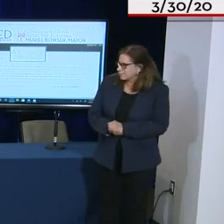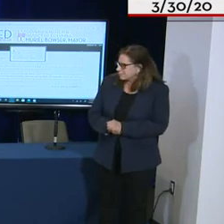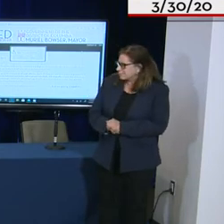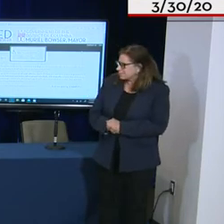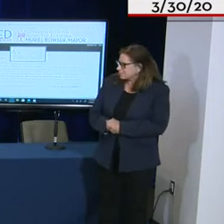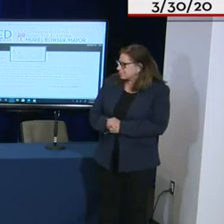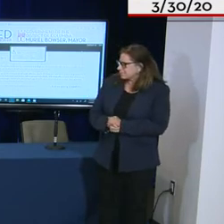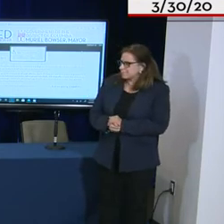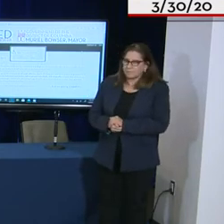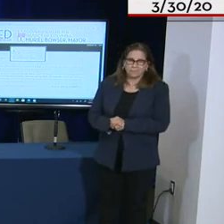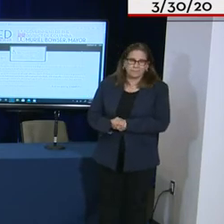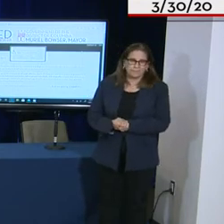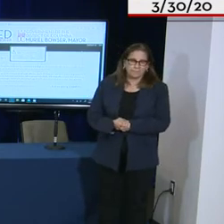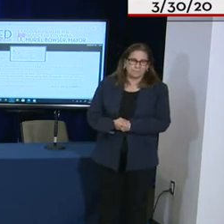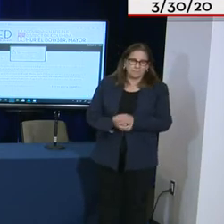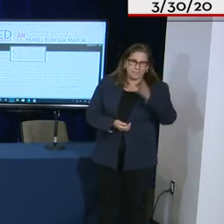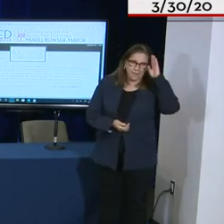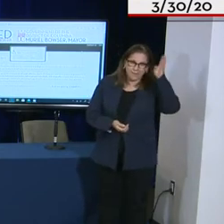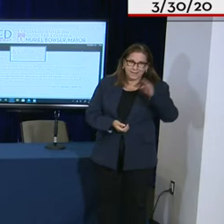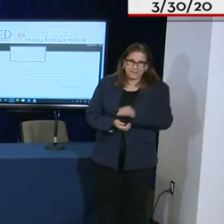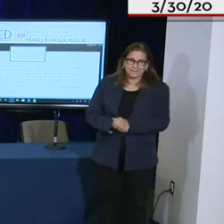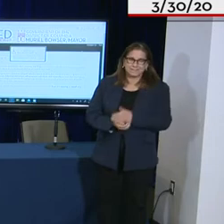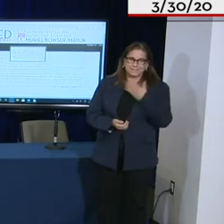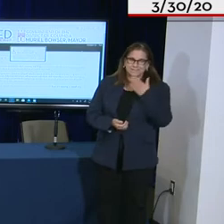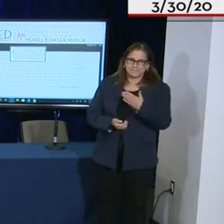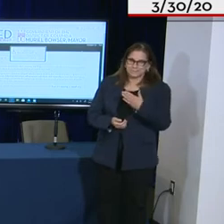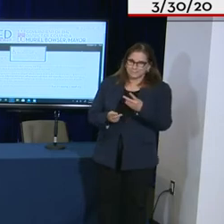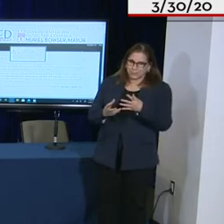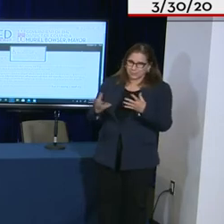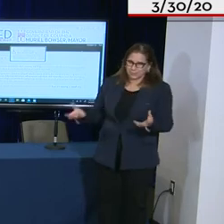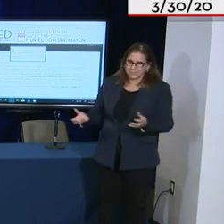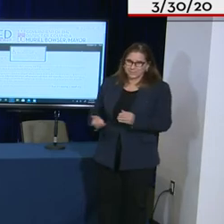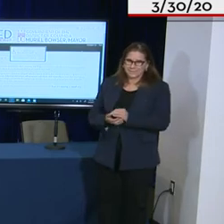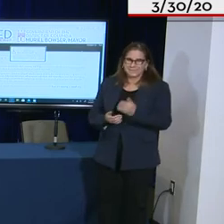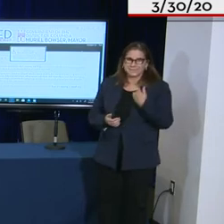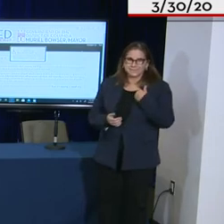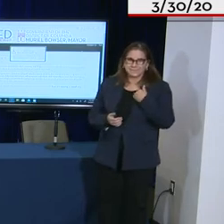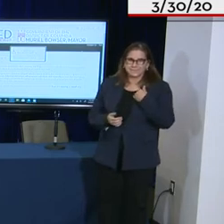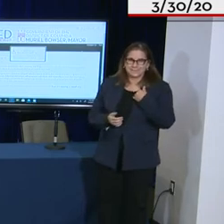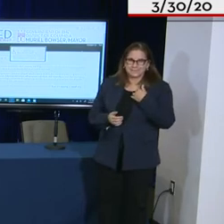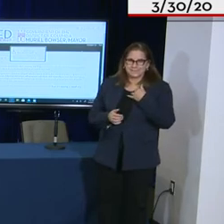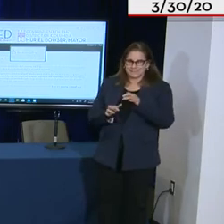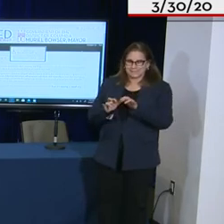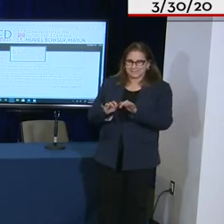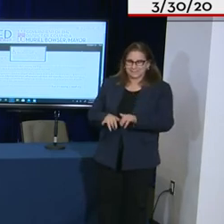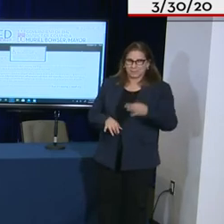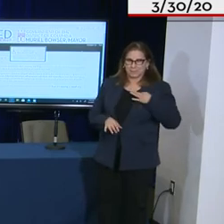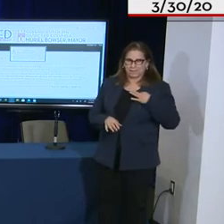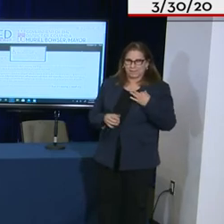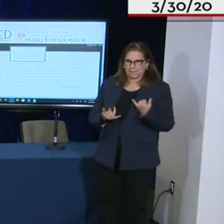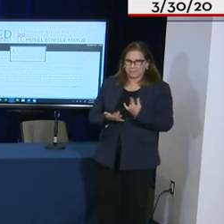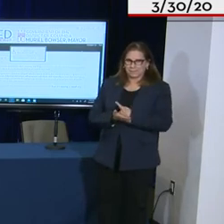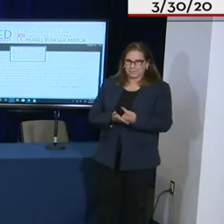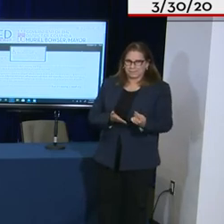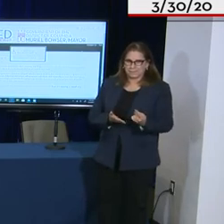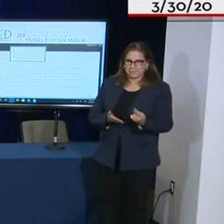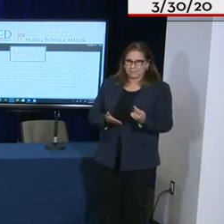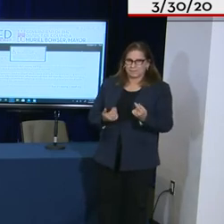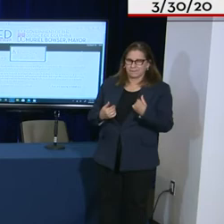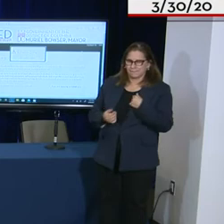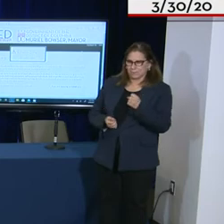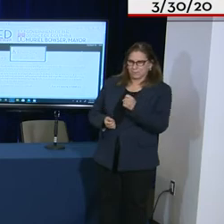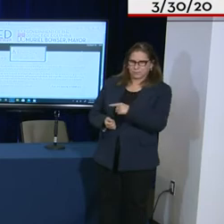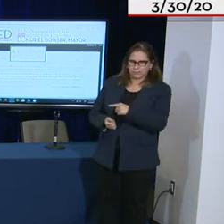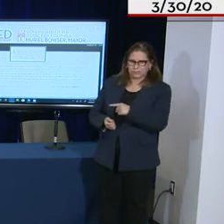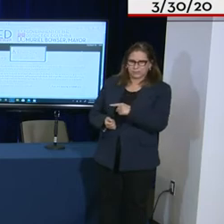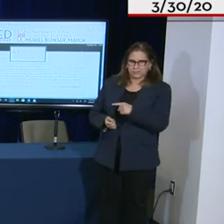Hi there. Thank you very much. So I completed the application this week. My question is, if it seems that any information is missing